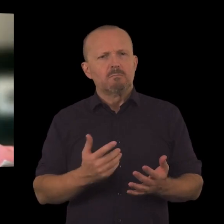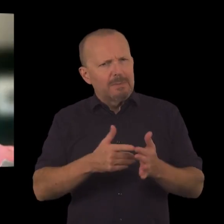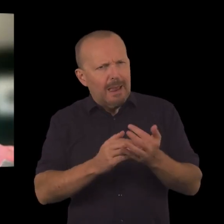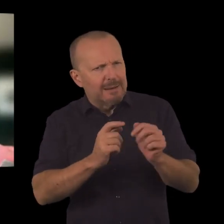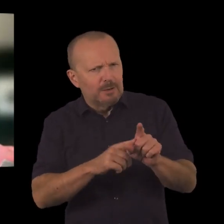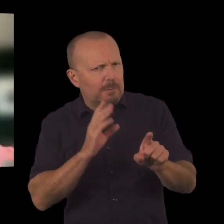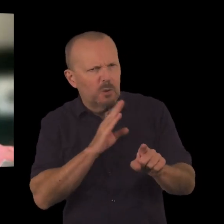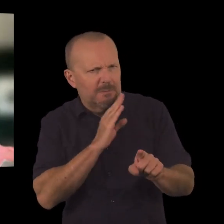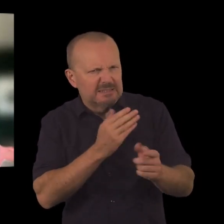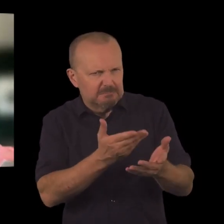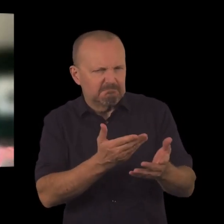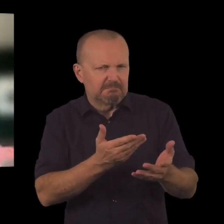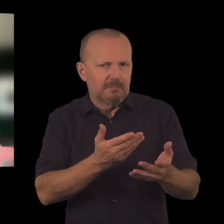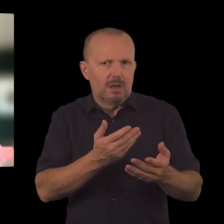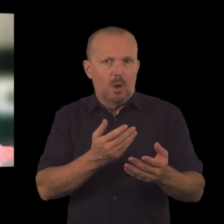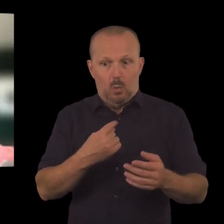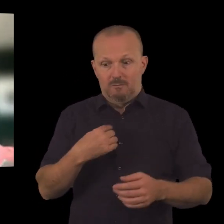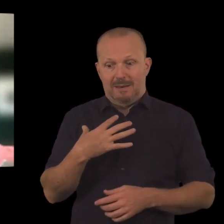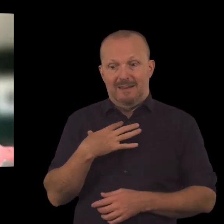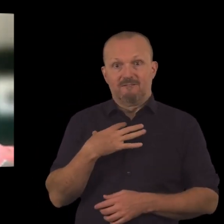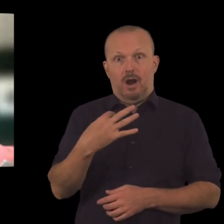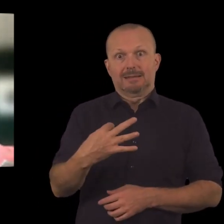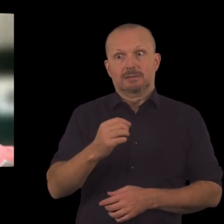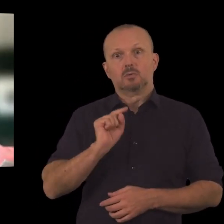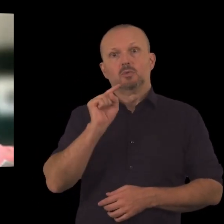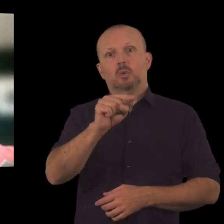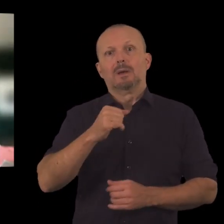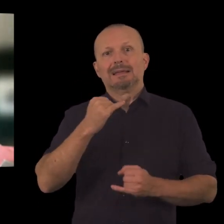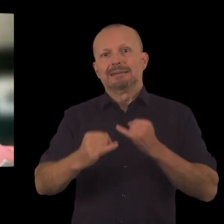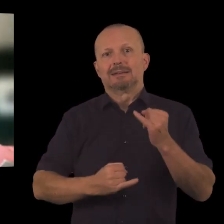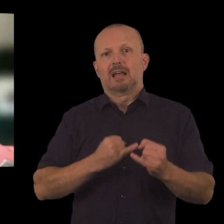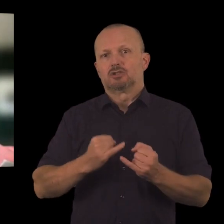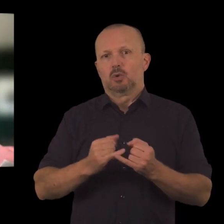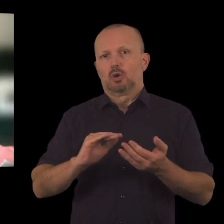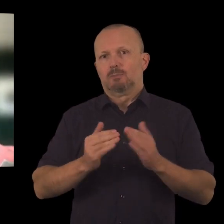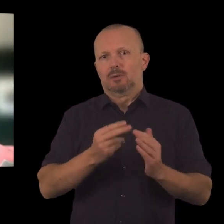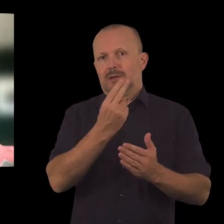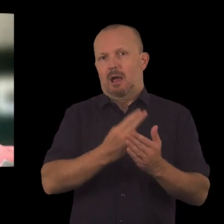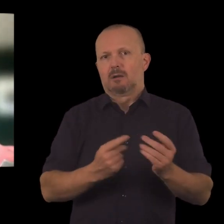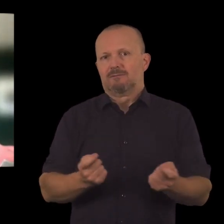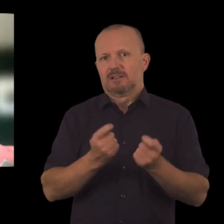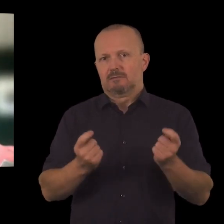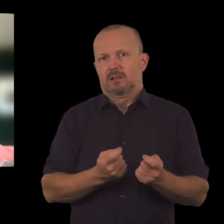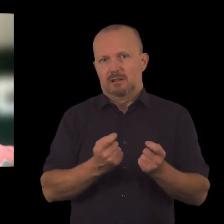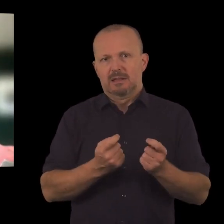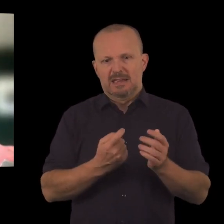course. So I think that was probably Sally, who's our producer, who would have spoken about that, because she was at the session